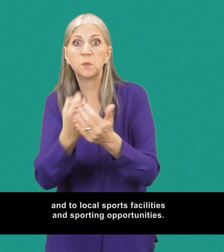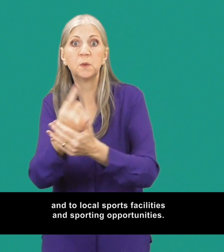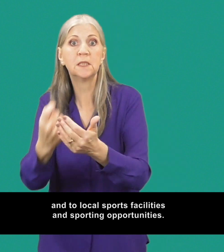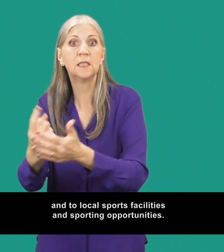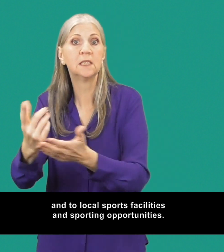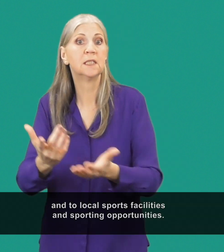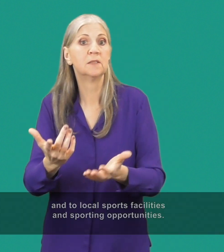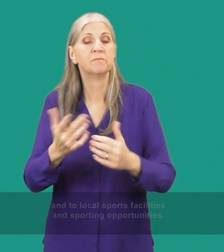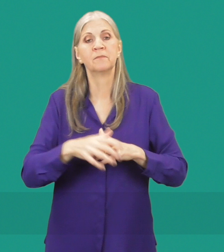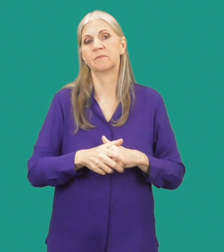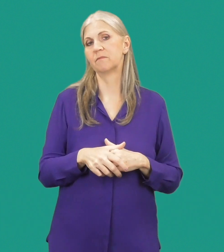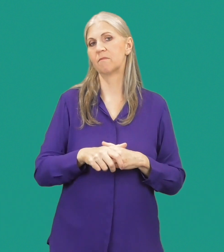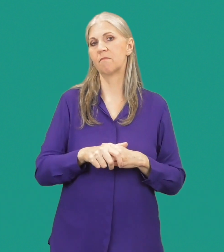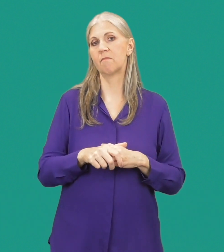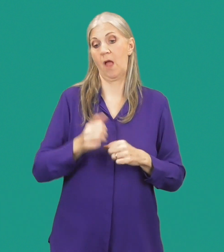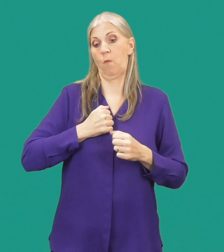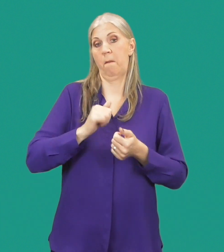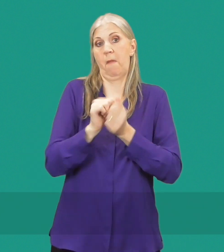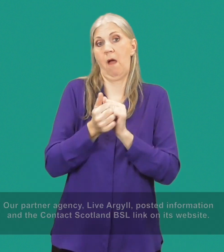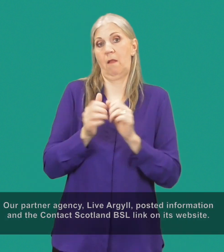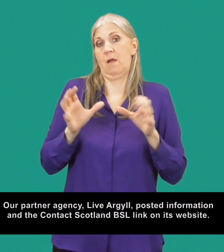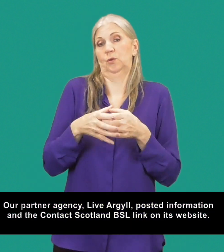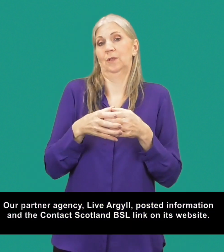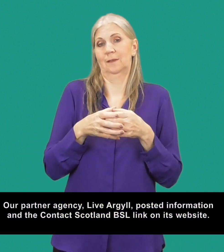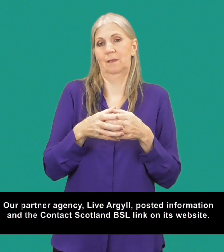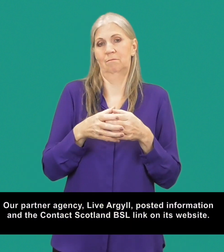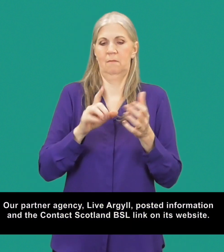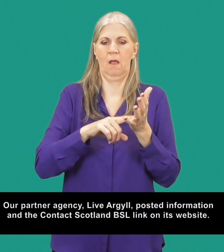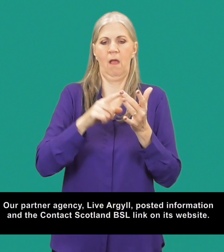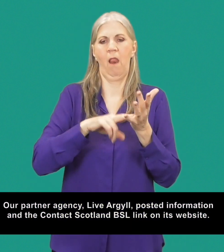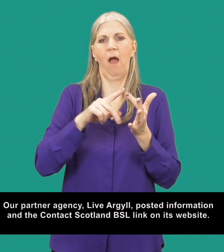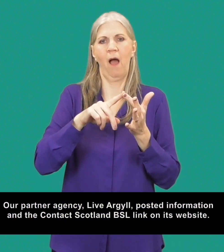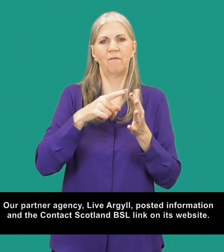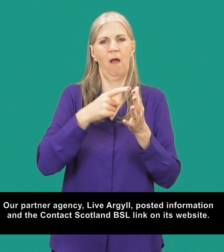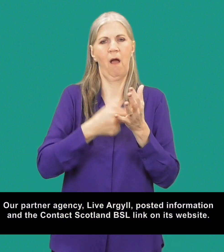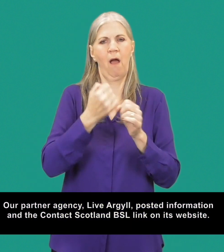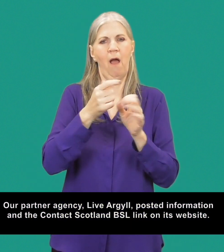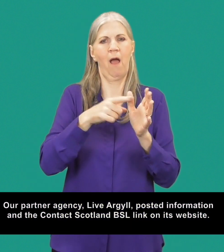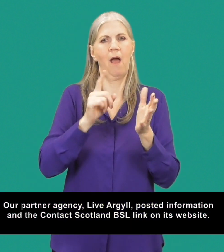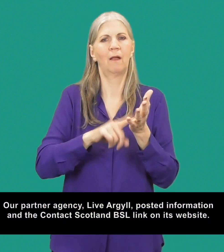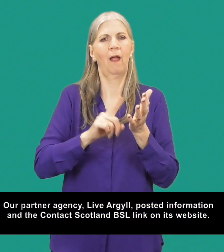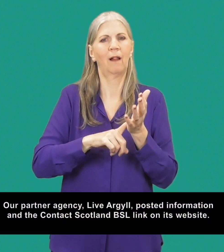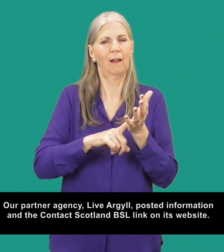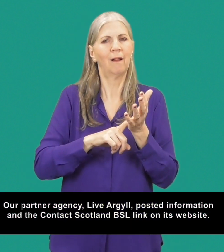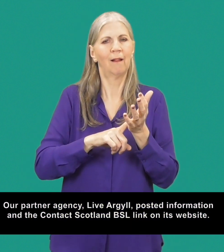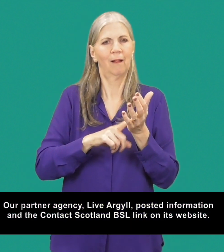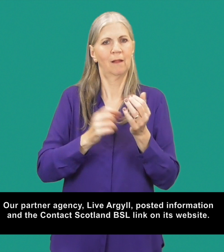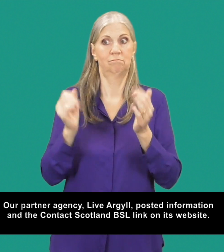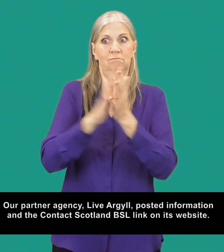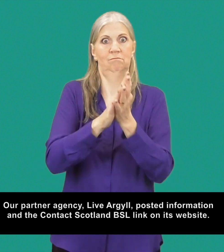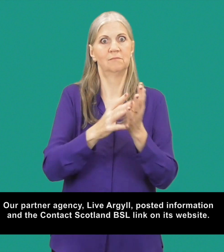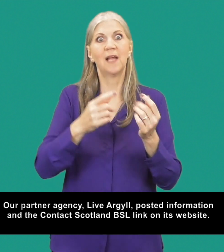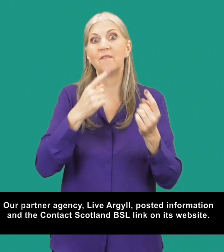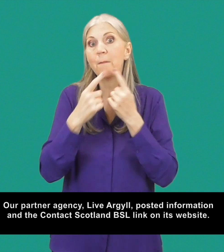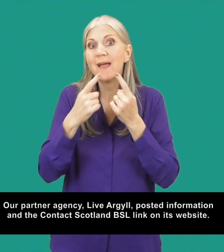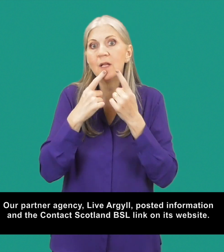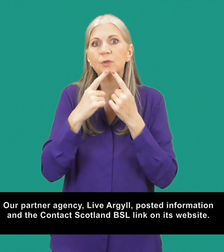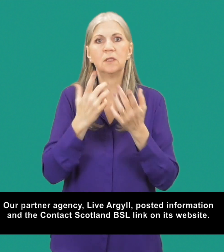Our partner agency, Live Argyll, posted information and the Contact Scotland BSL link on its